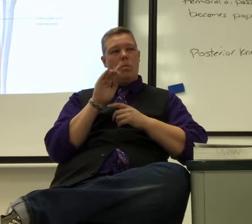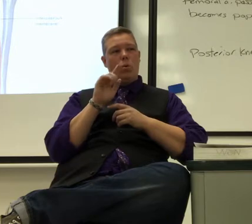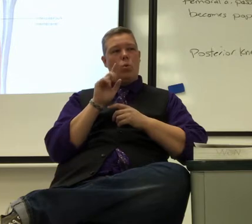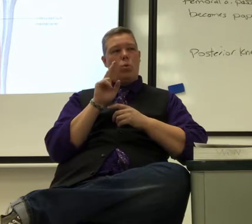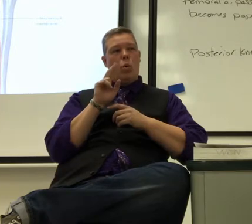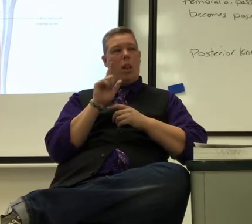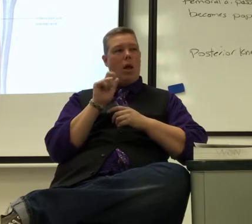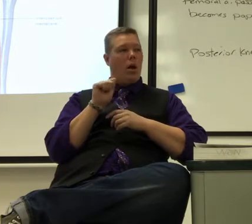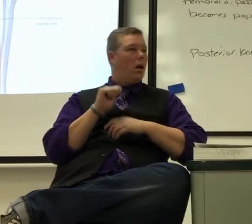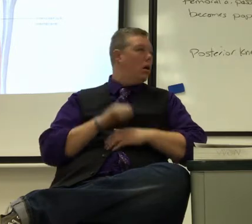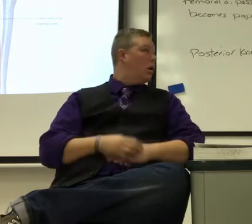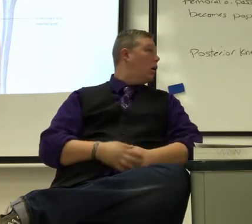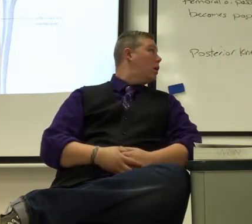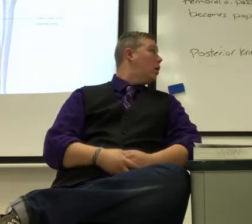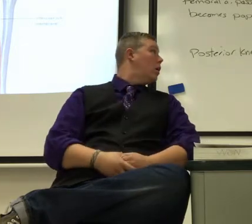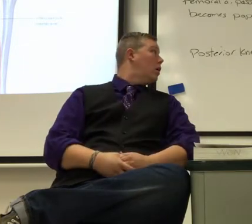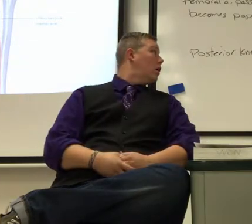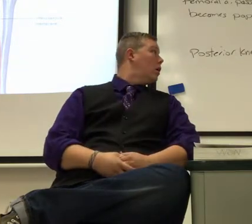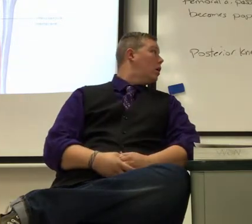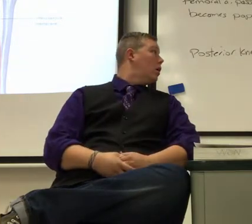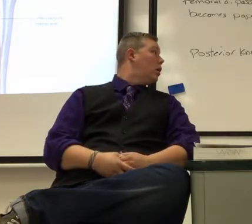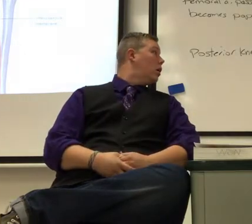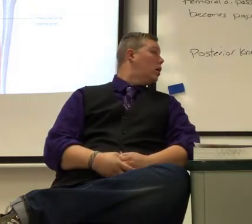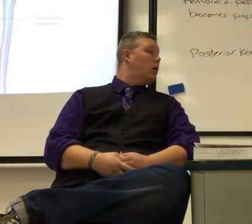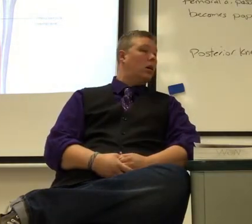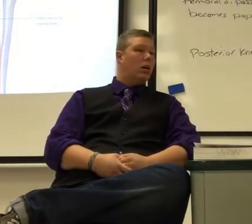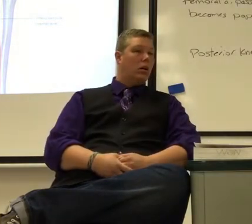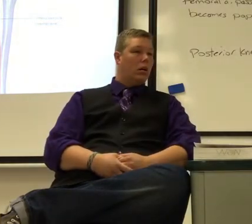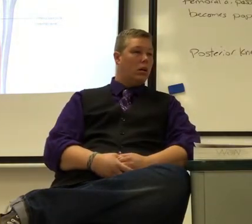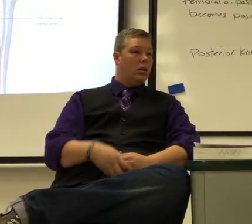this artery from the anterior aspect.